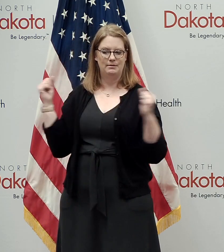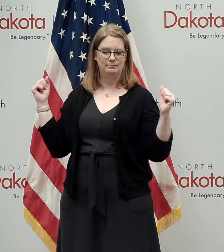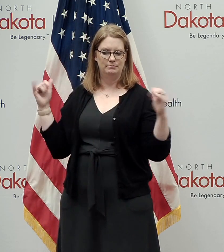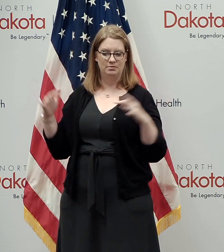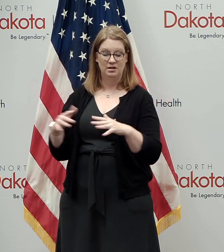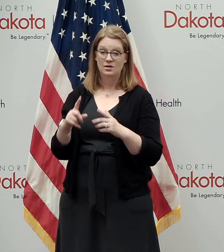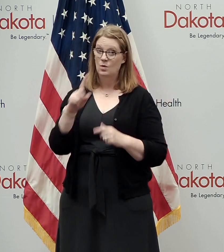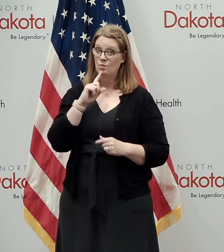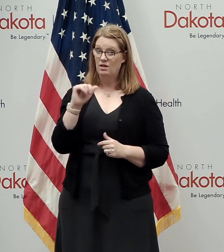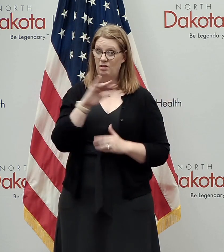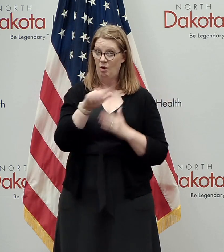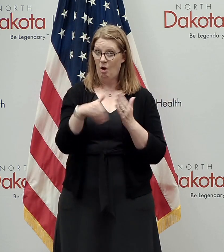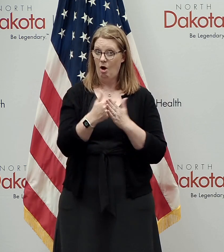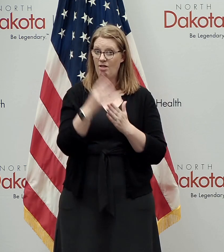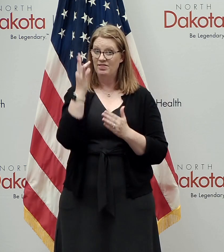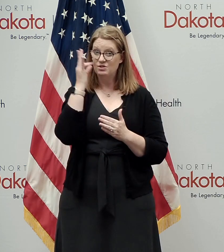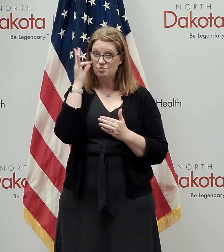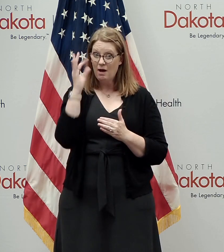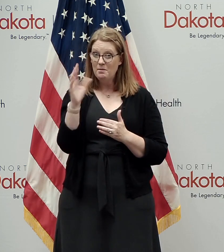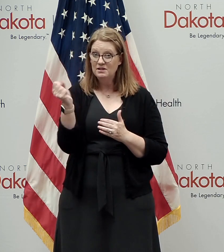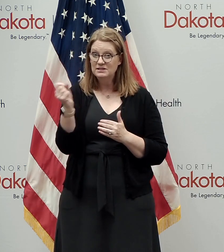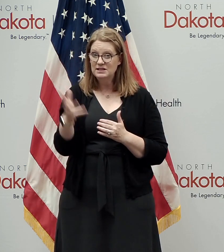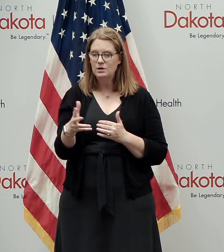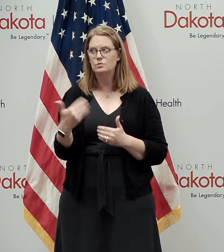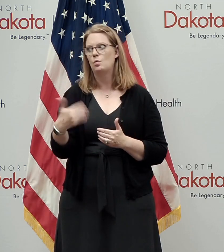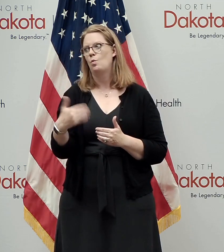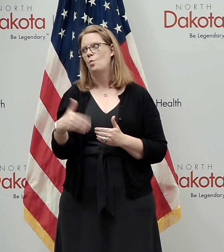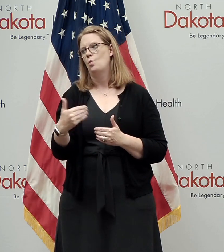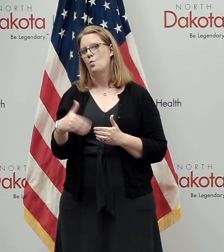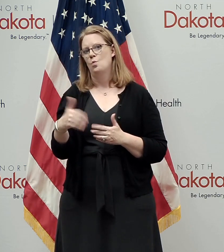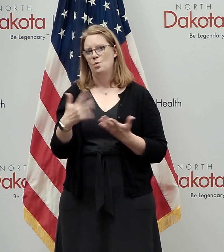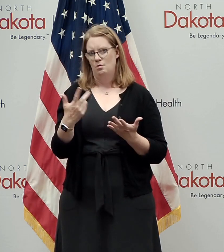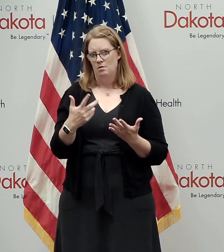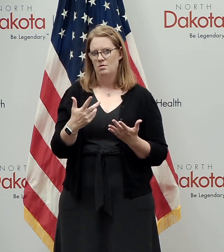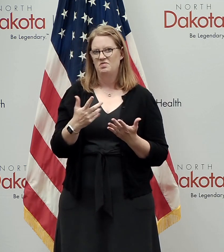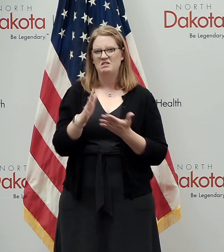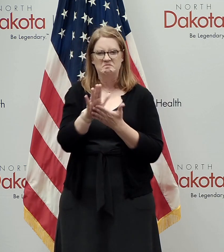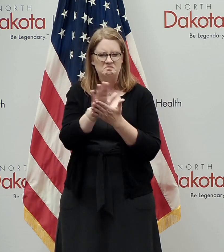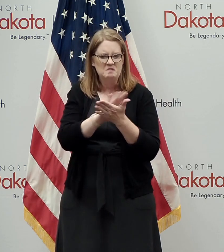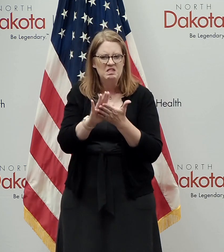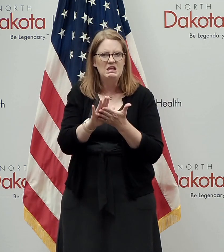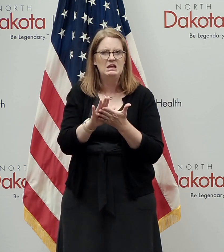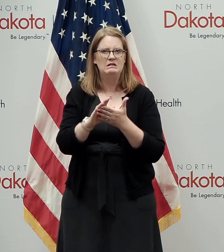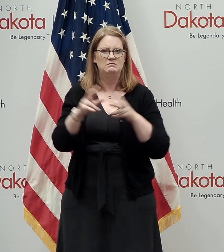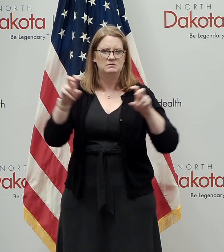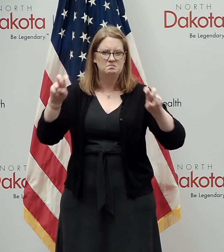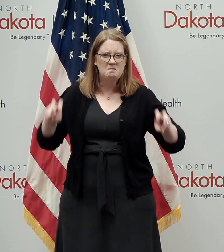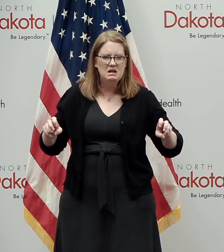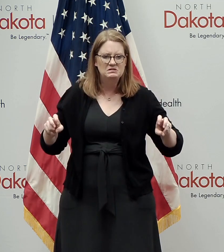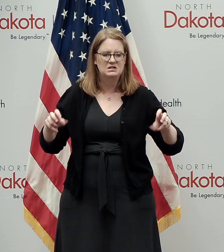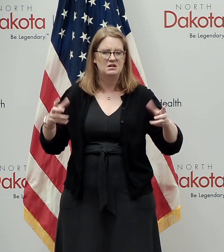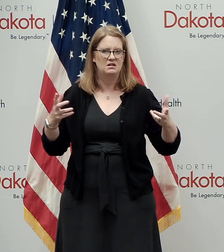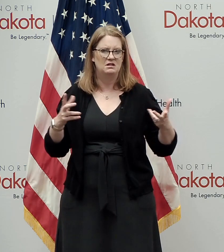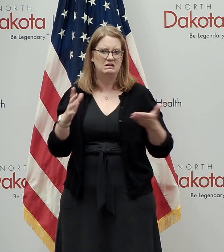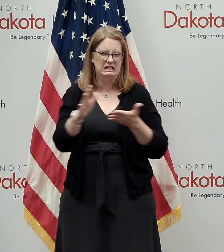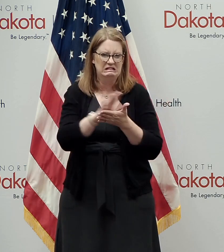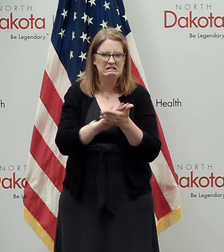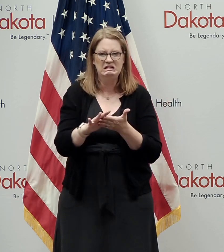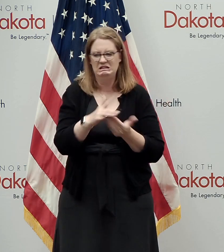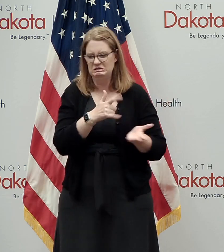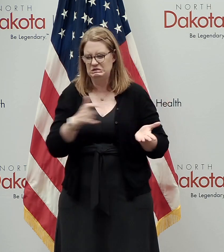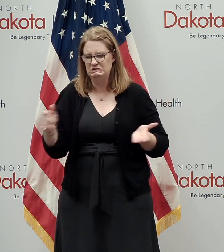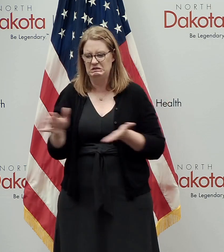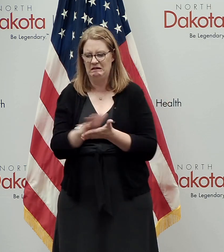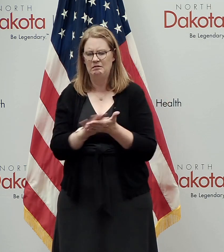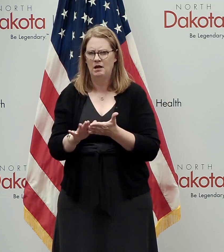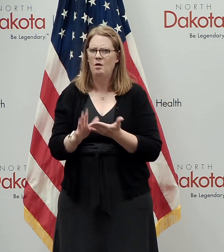tribal casinos are doing a great job on protections in terms of spacing and disinfecting. But